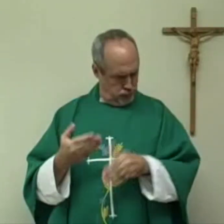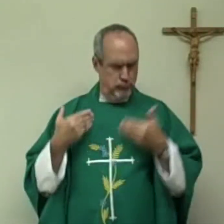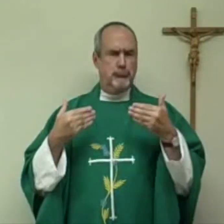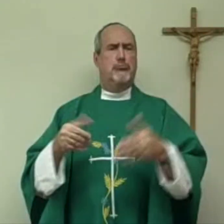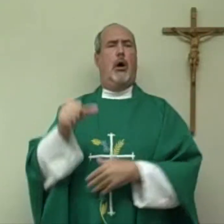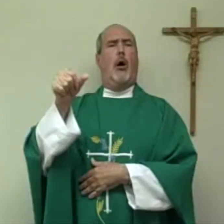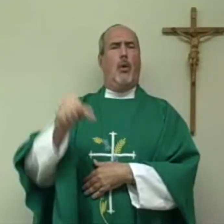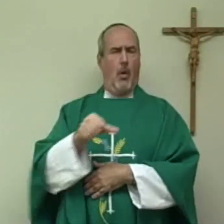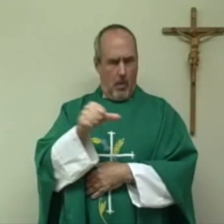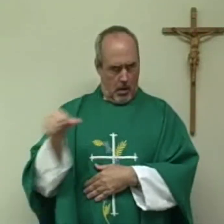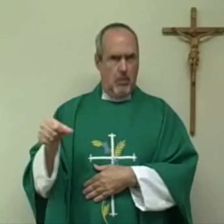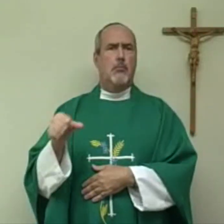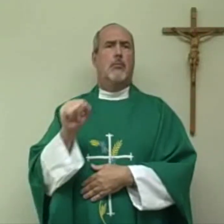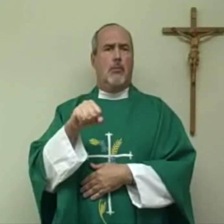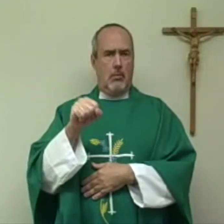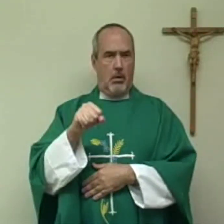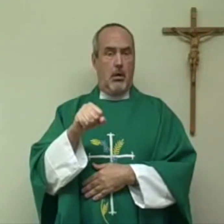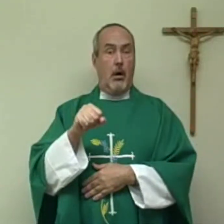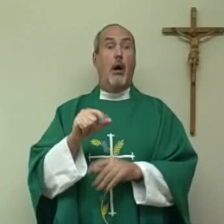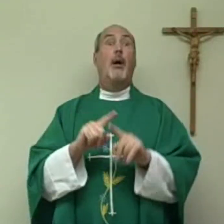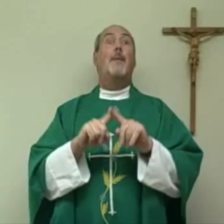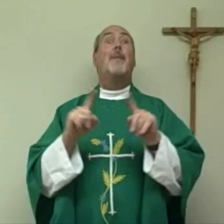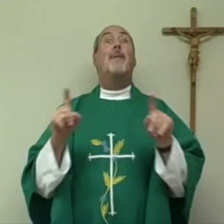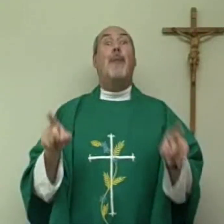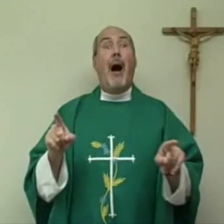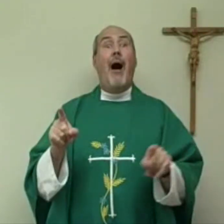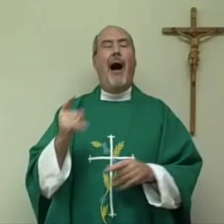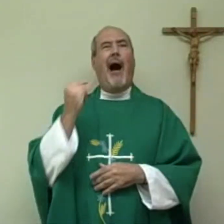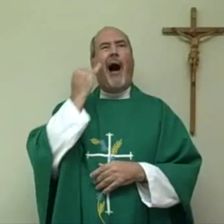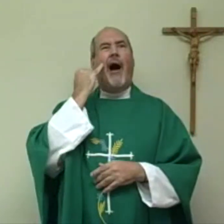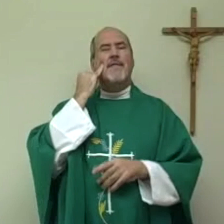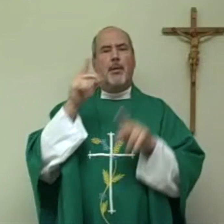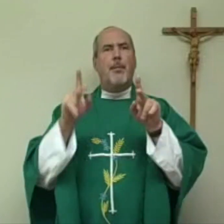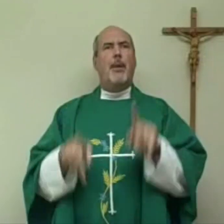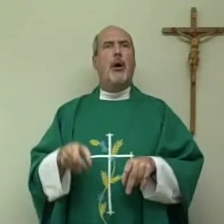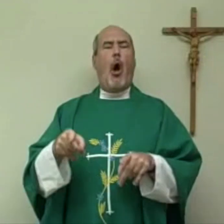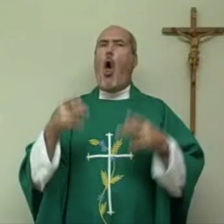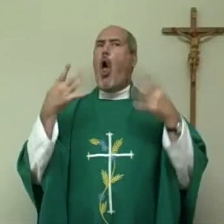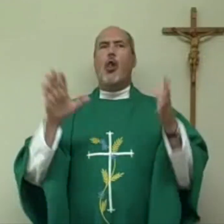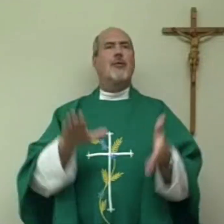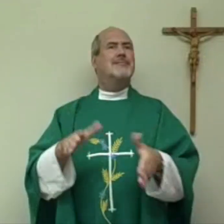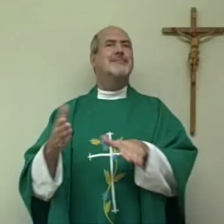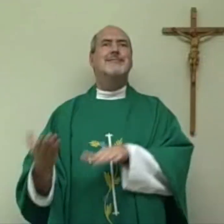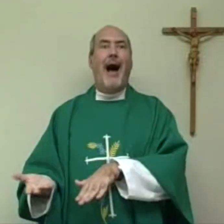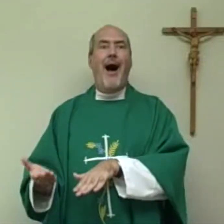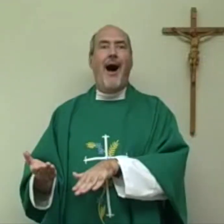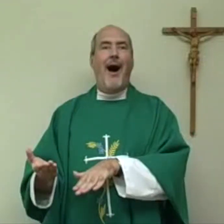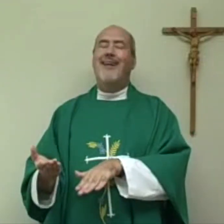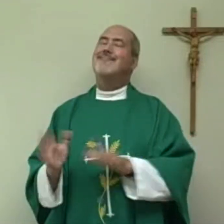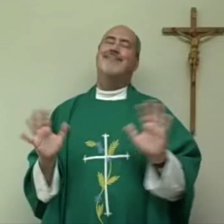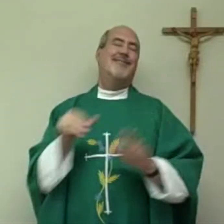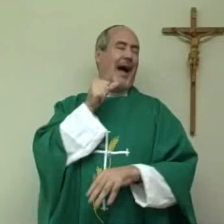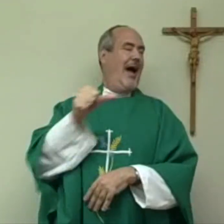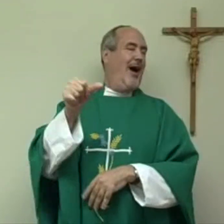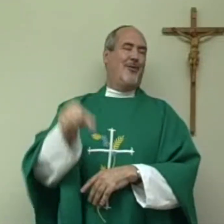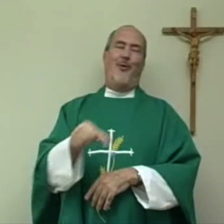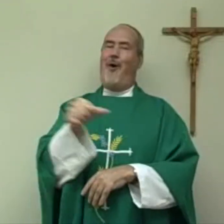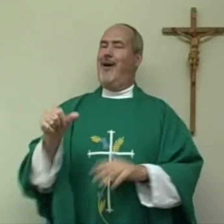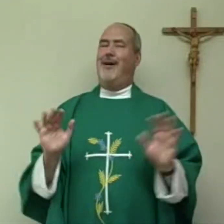a person is near death, then they will be anointed. But if the person has already died,